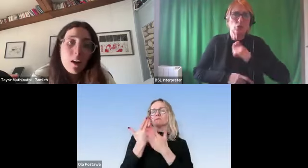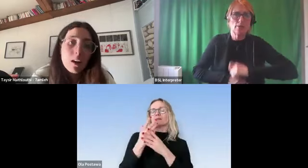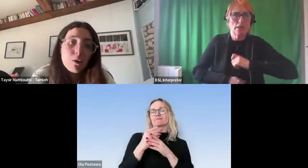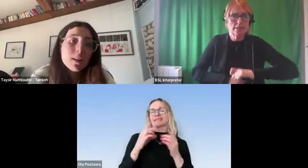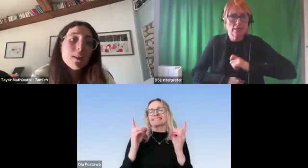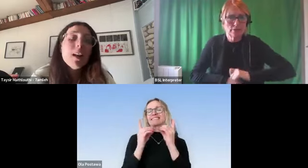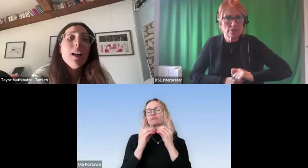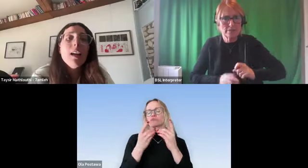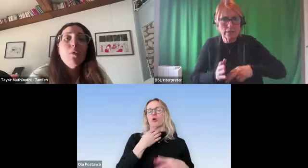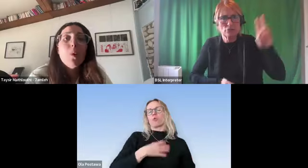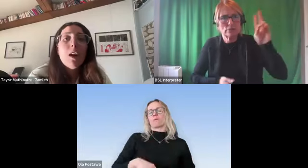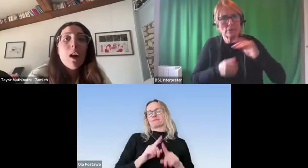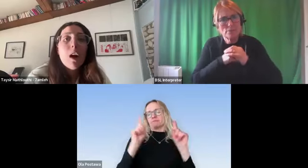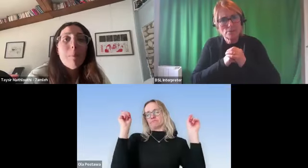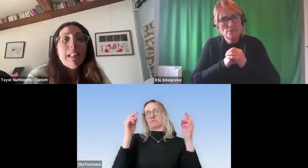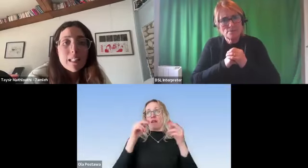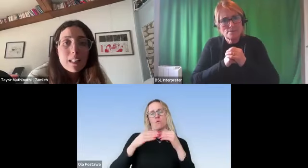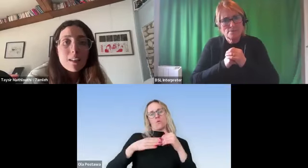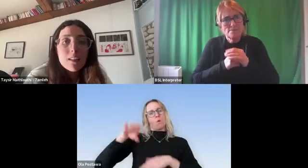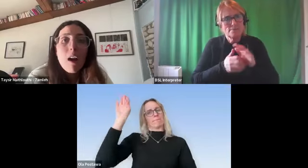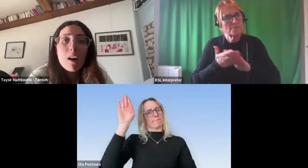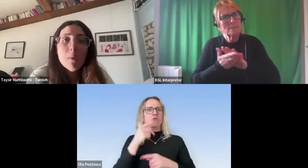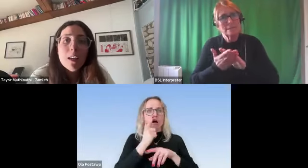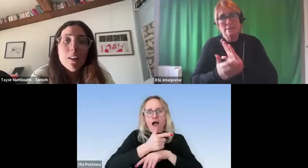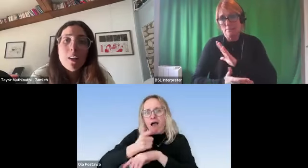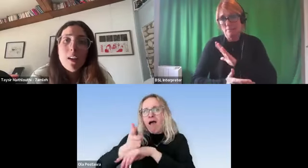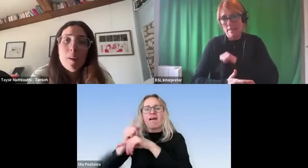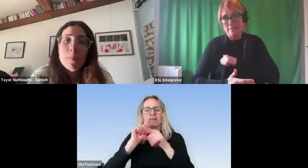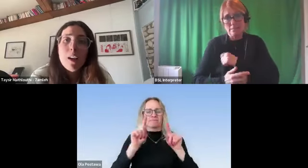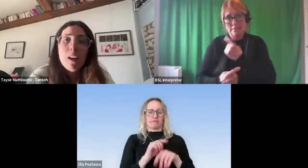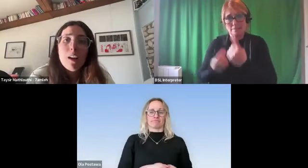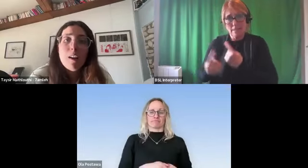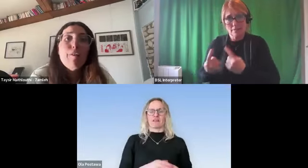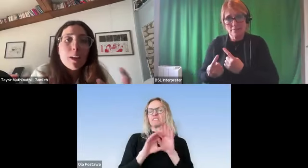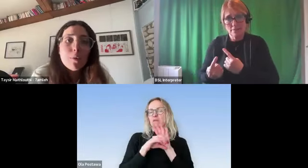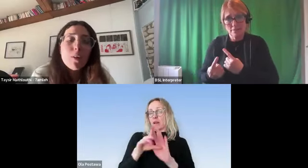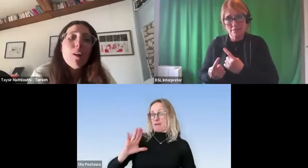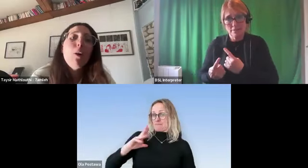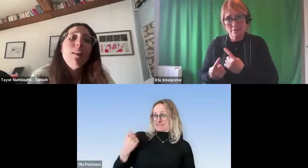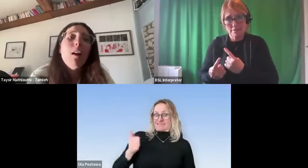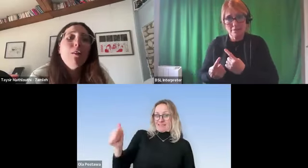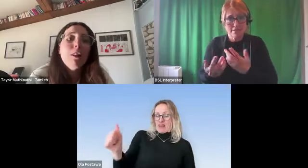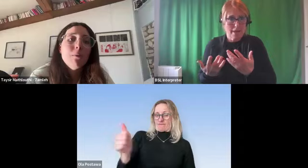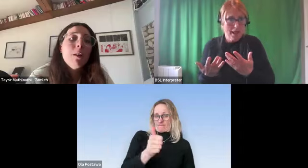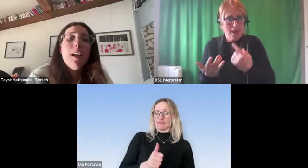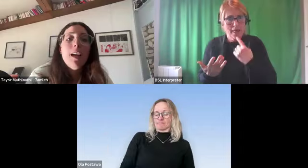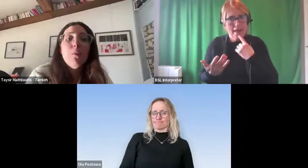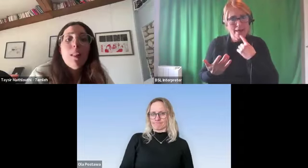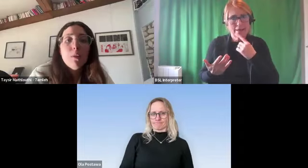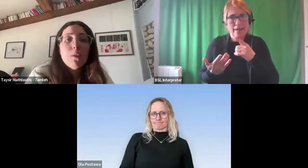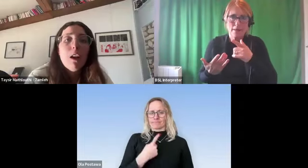being increased, and where Palestinians are being framed within